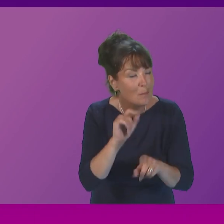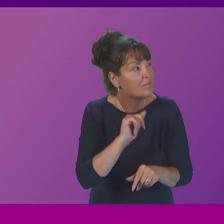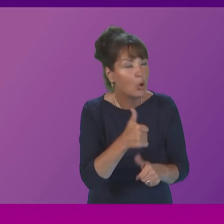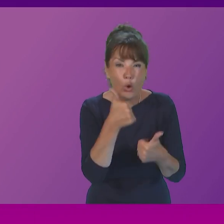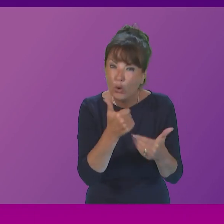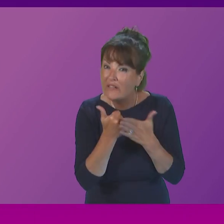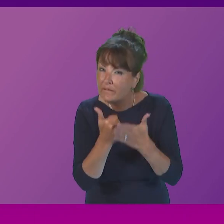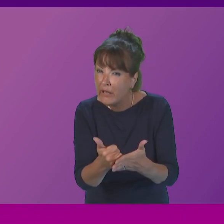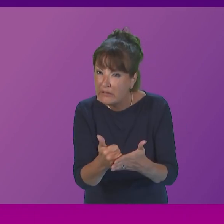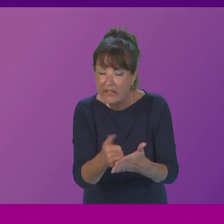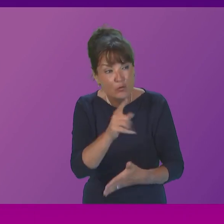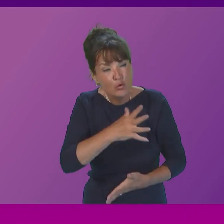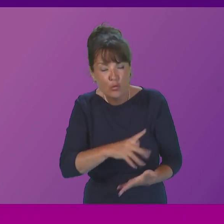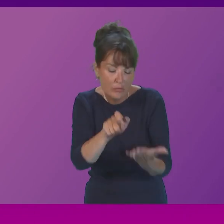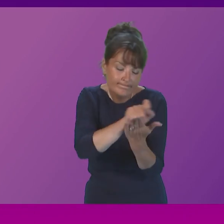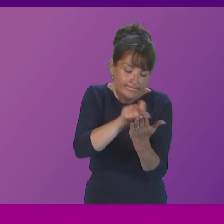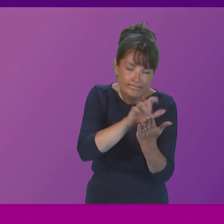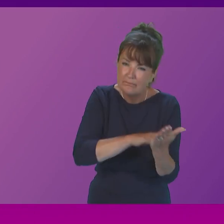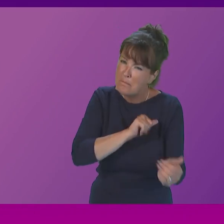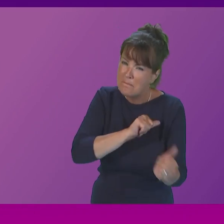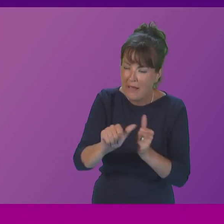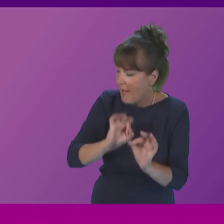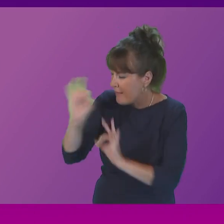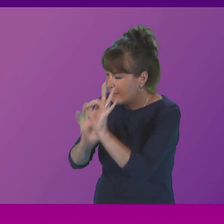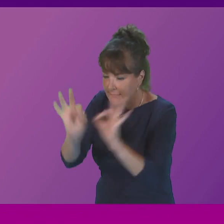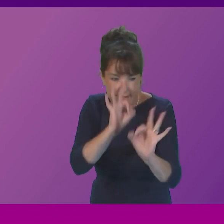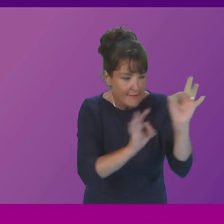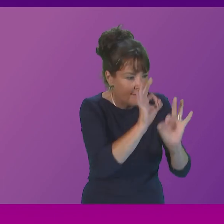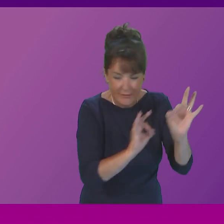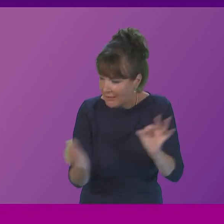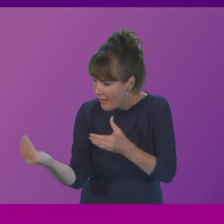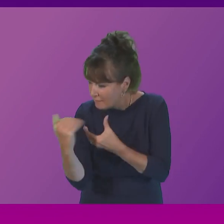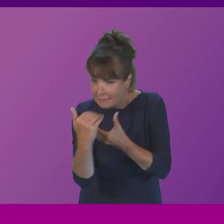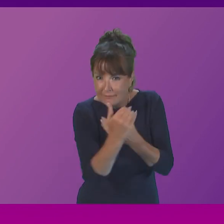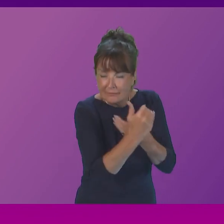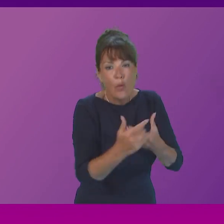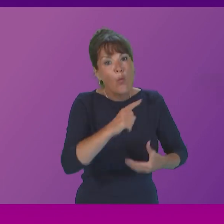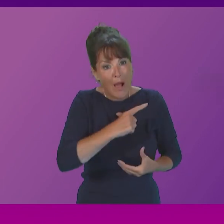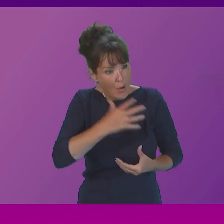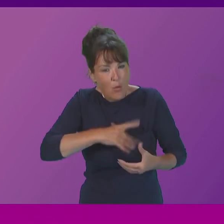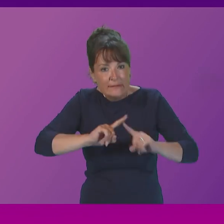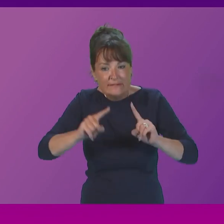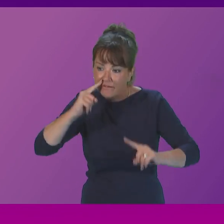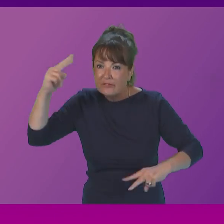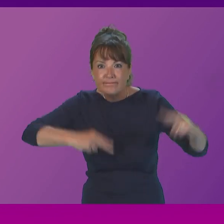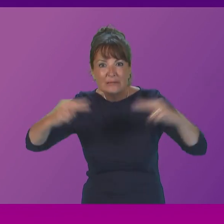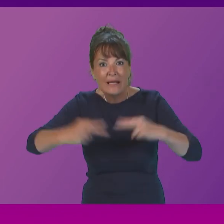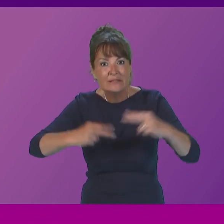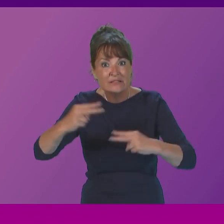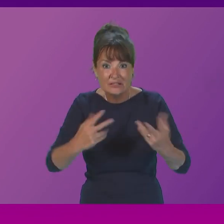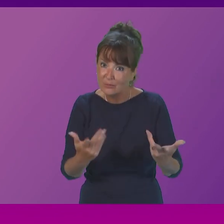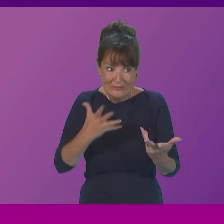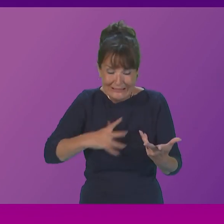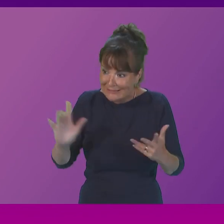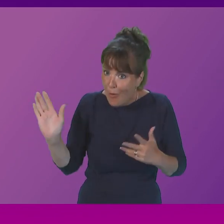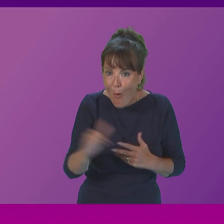you. Always invite people into the tent, because quite frankly, we need to. We really do need to work together. I work across party